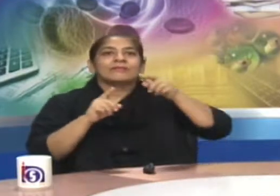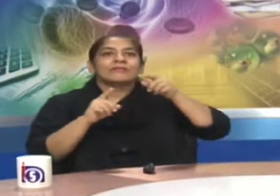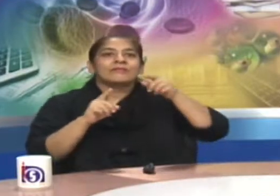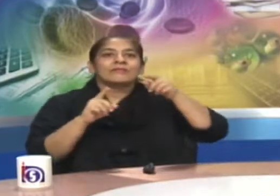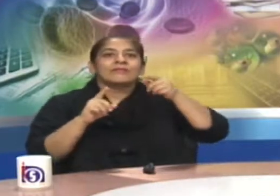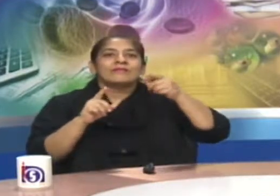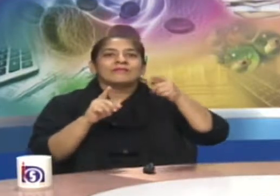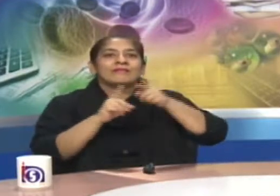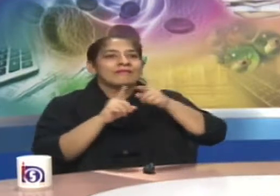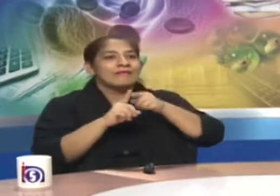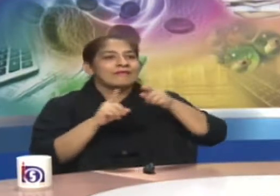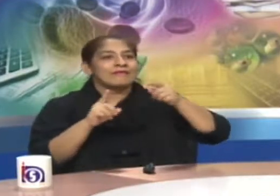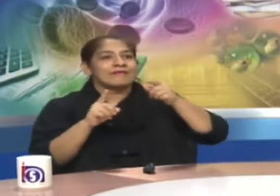Transaction.